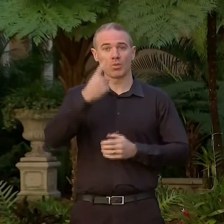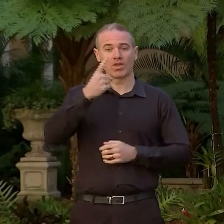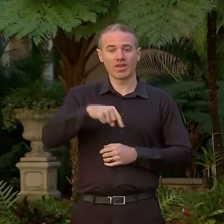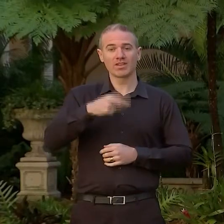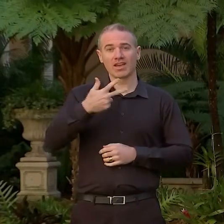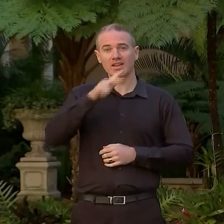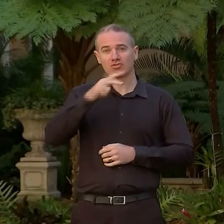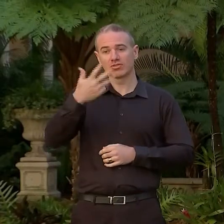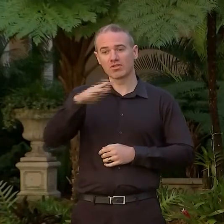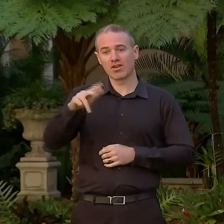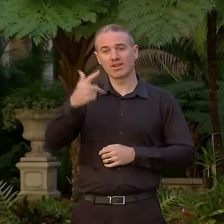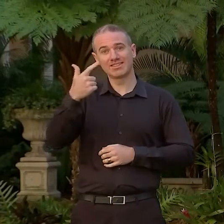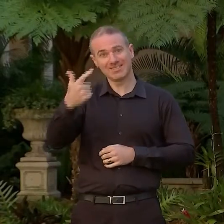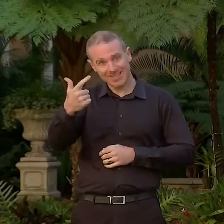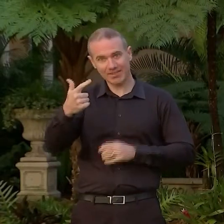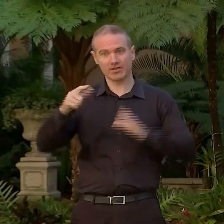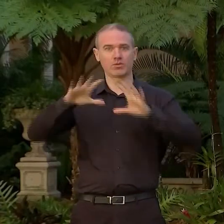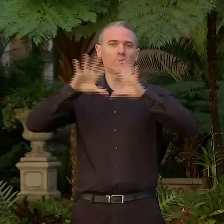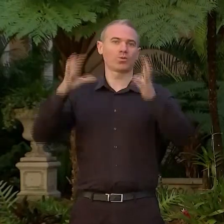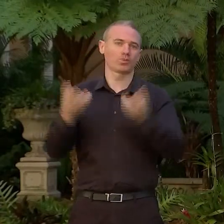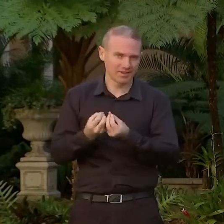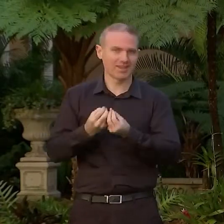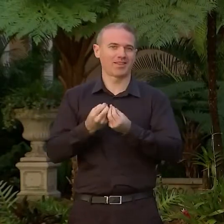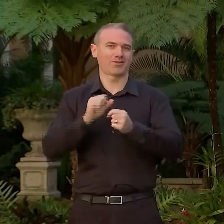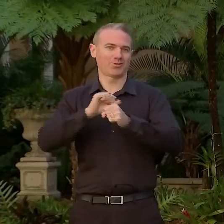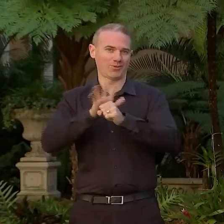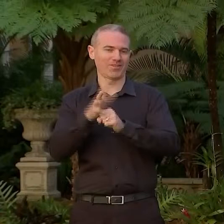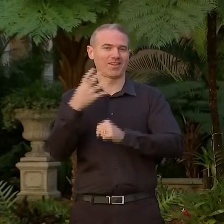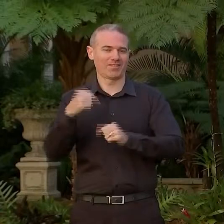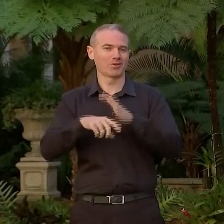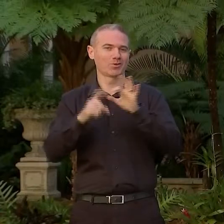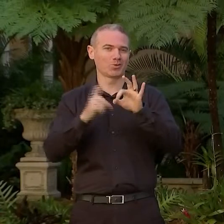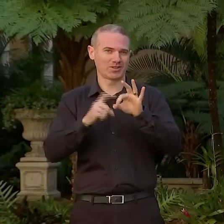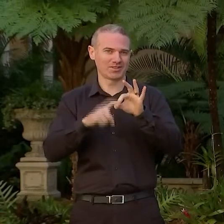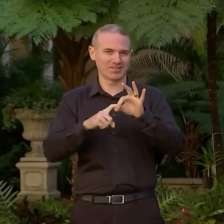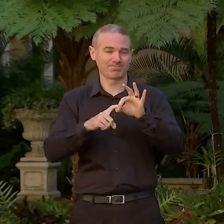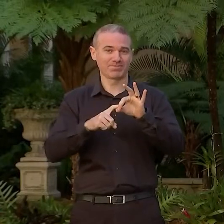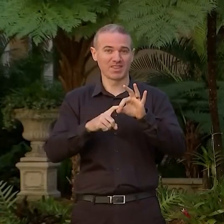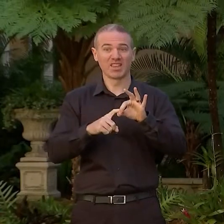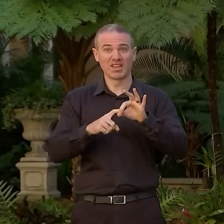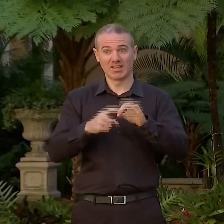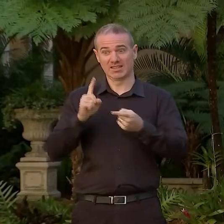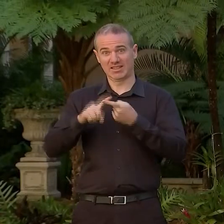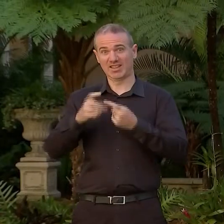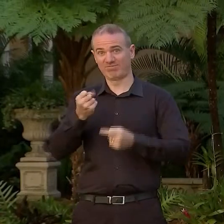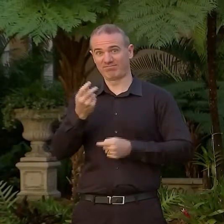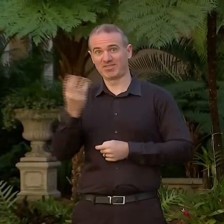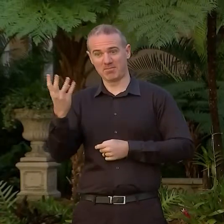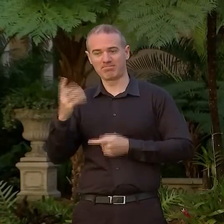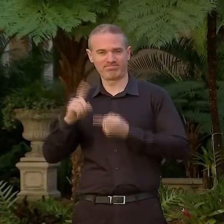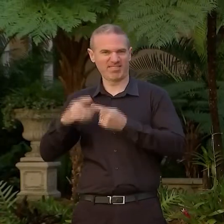1,897 total cases for Queensland, of which 132 remain active. We did